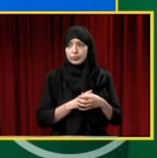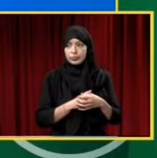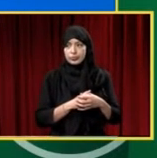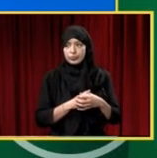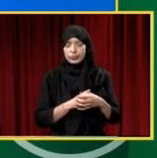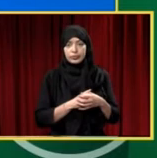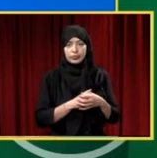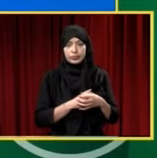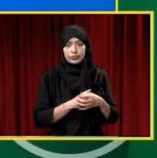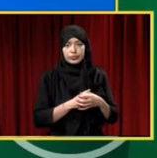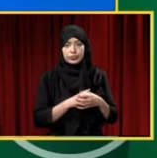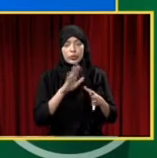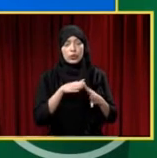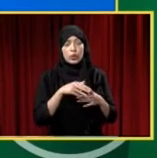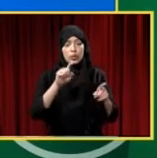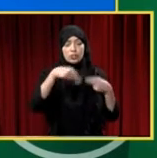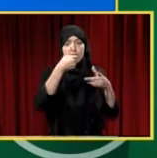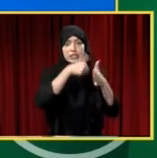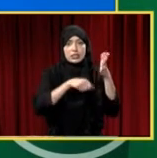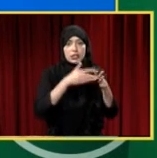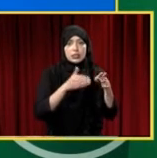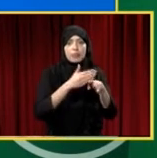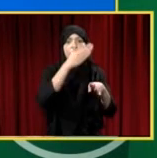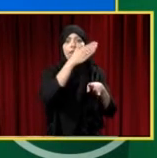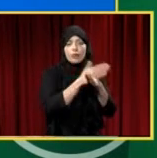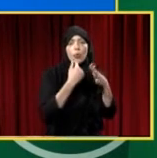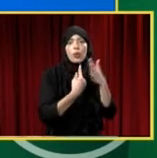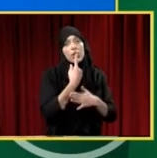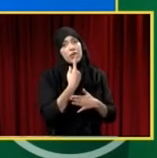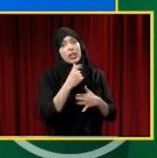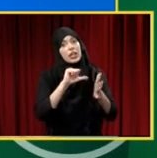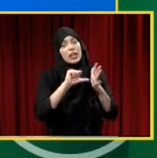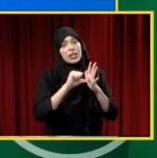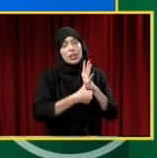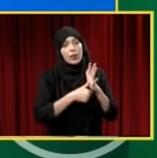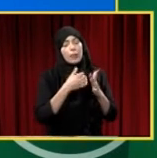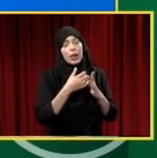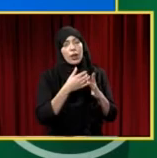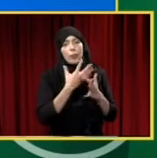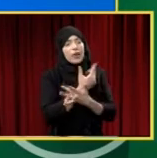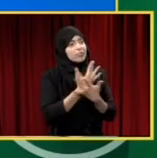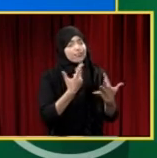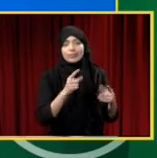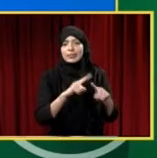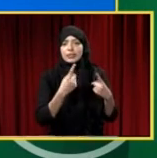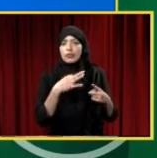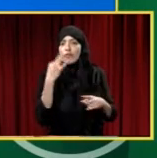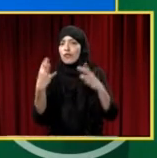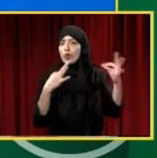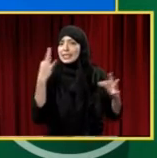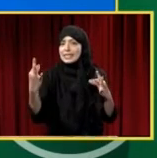challenge begins before Deaf Run. Okay. So as in, we have a team in place and we have quite a few volunteers. We're all giving our time out